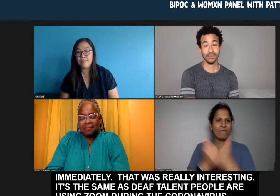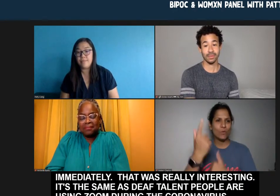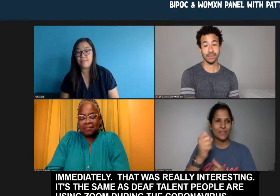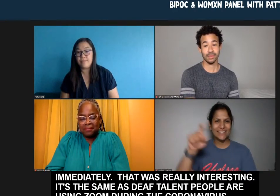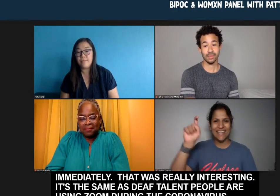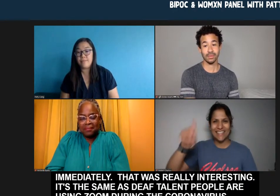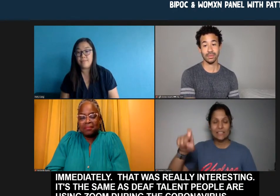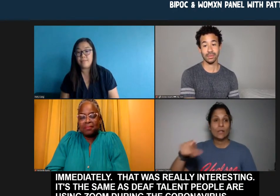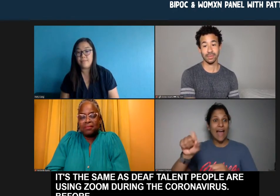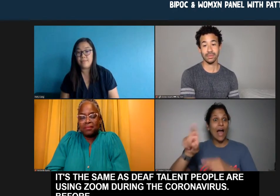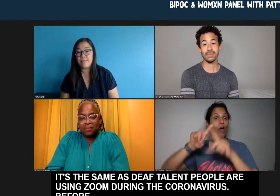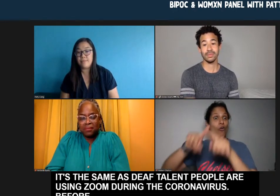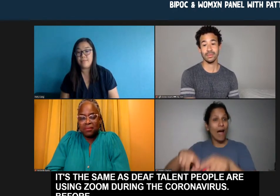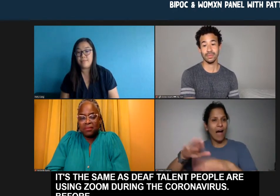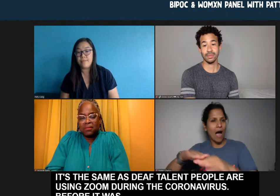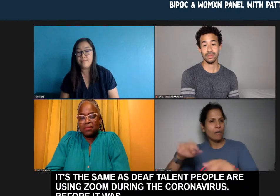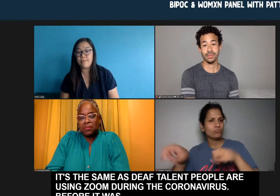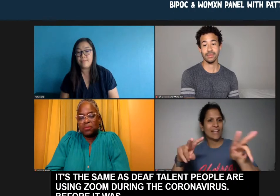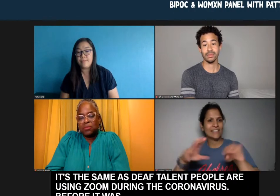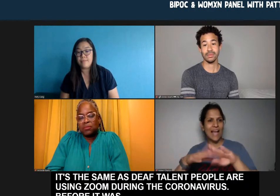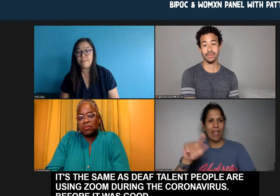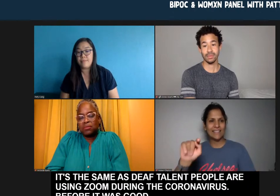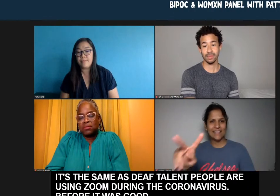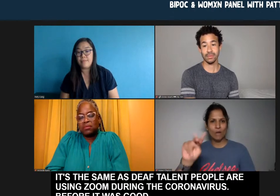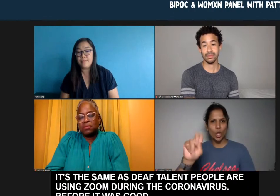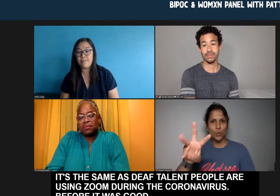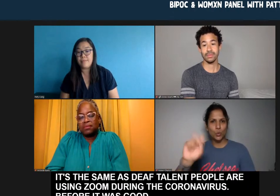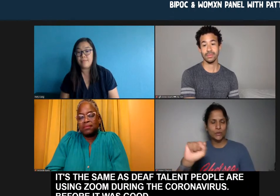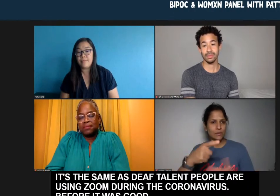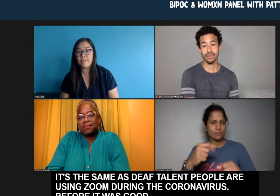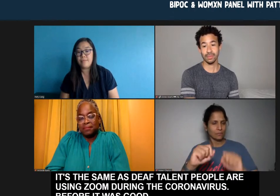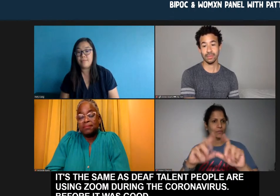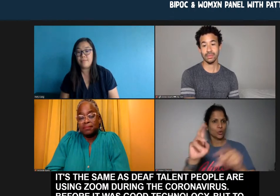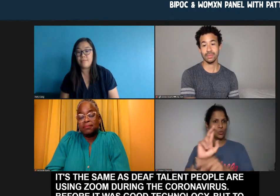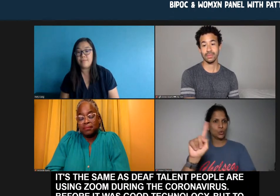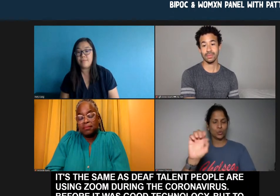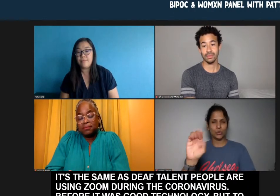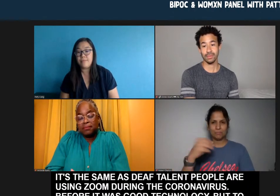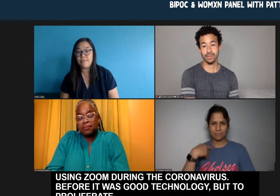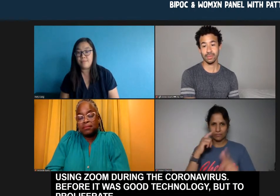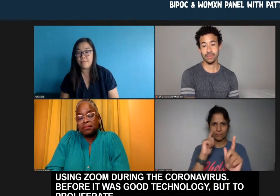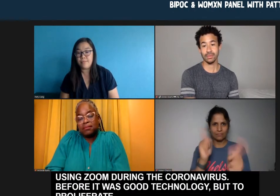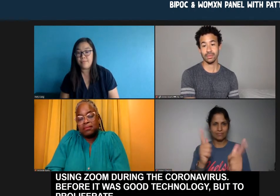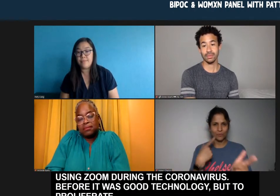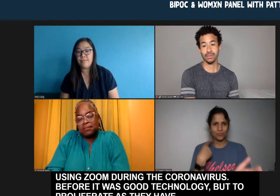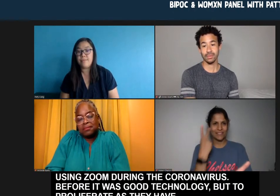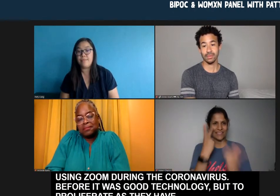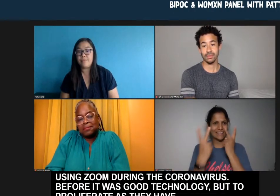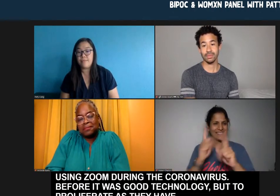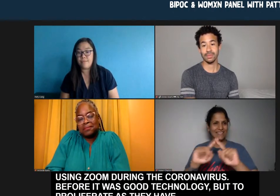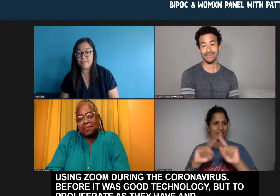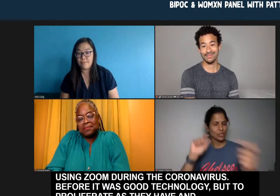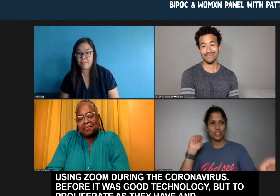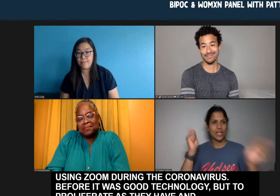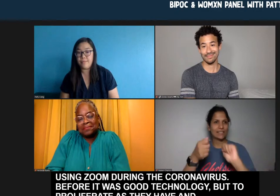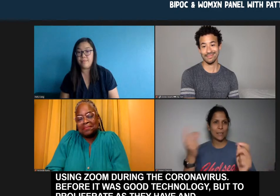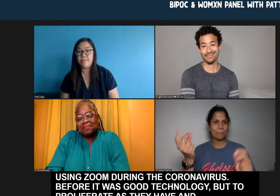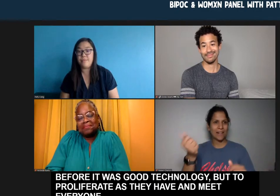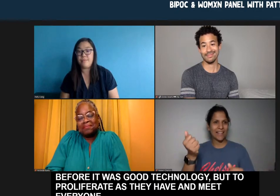as they have and meet everyone's needs, depending on, and based on, you know, what we see on television and